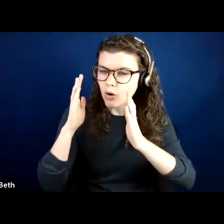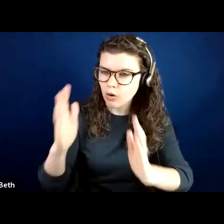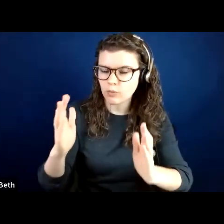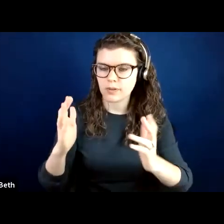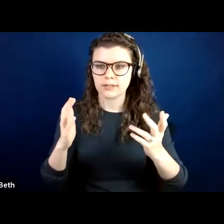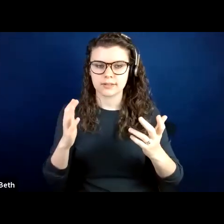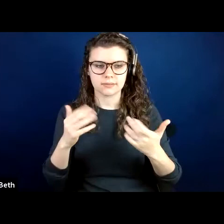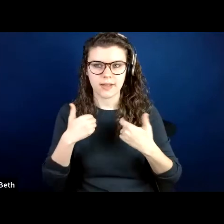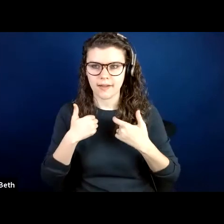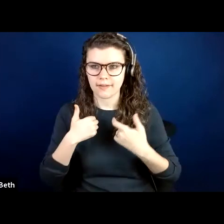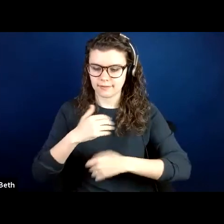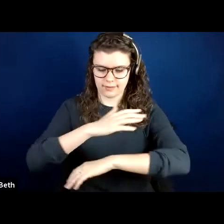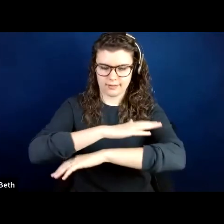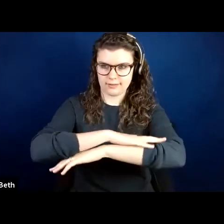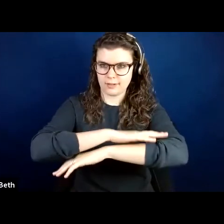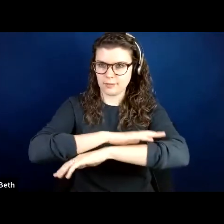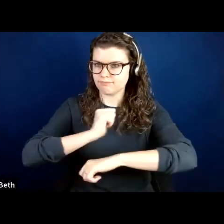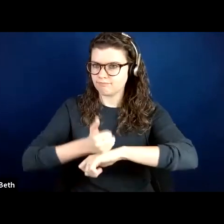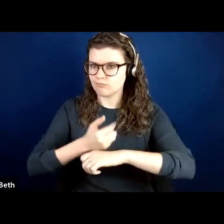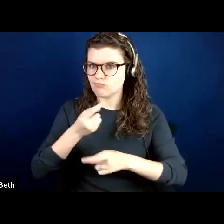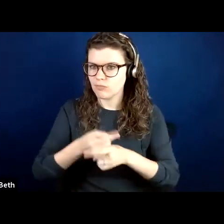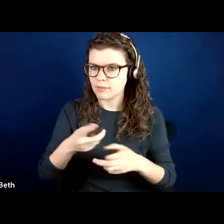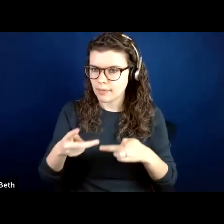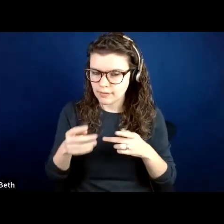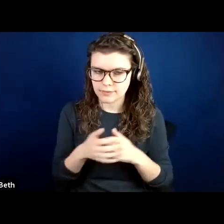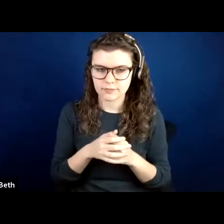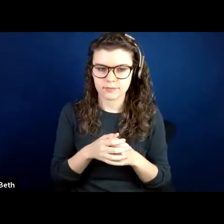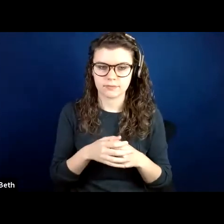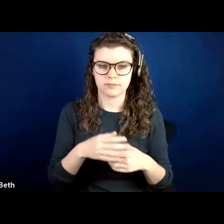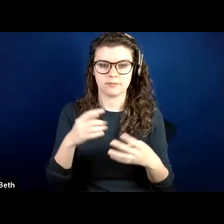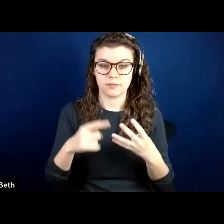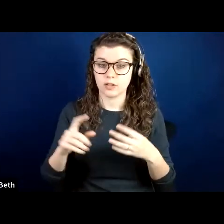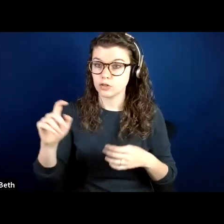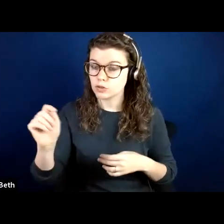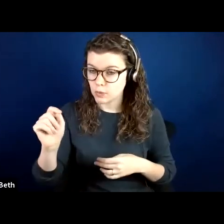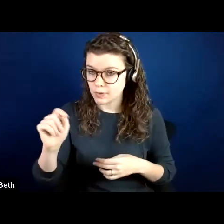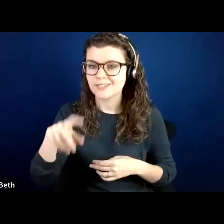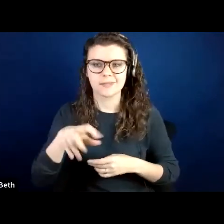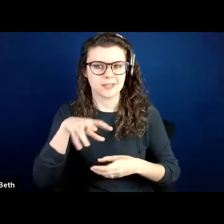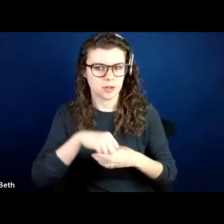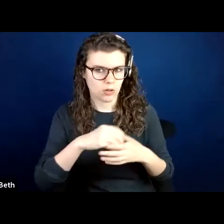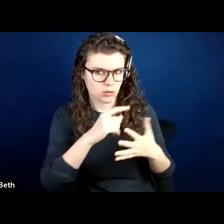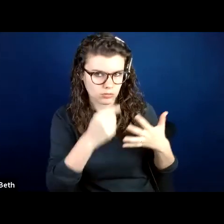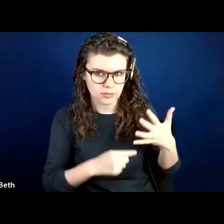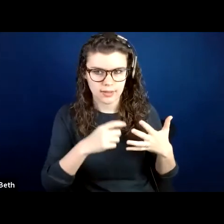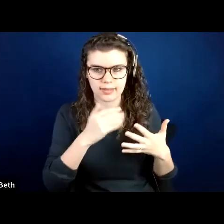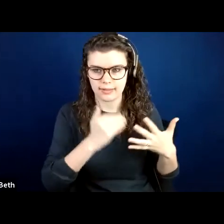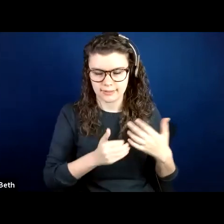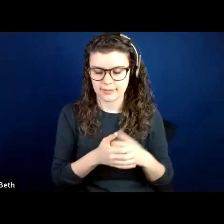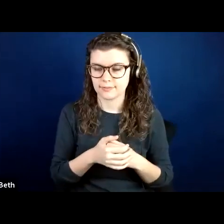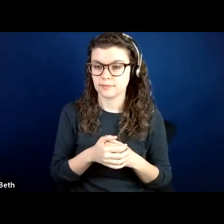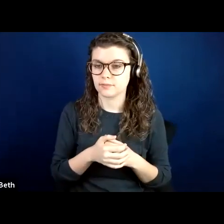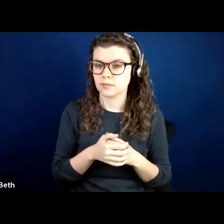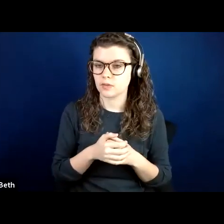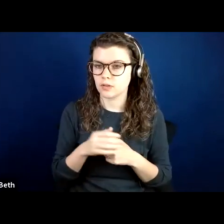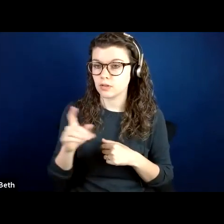counters. The third is toilet rooms, which applies to restrooms. And then the fourth